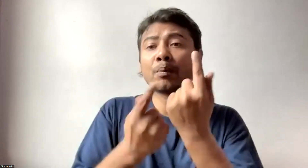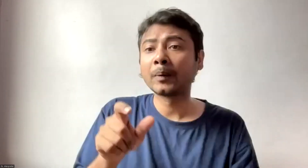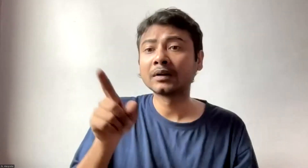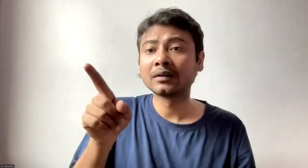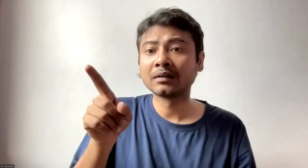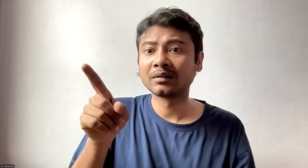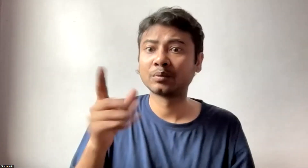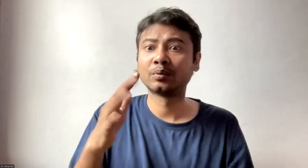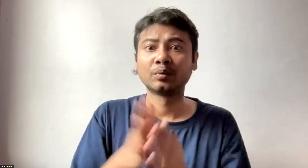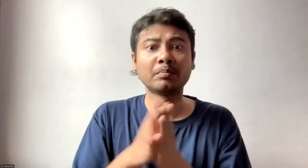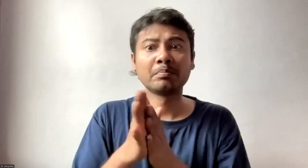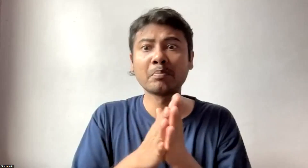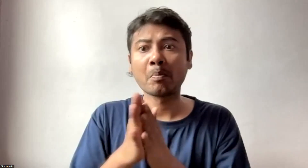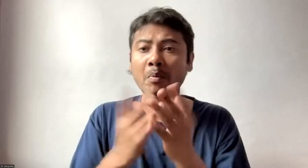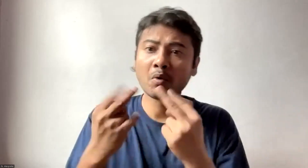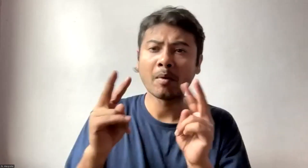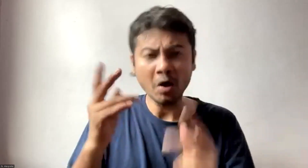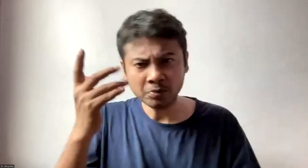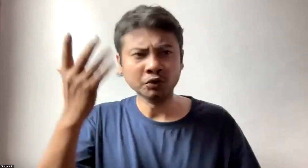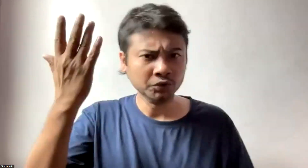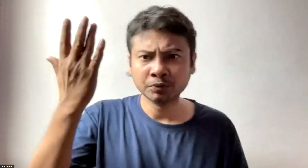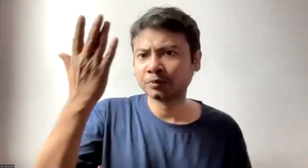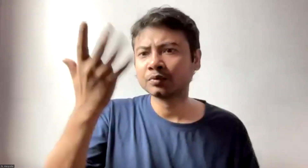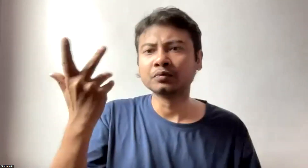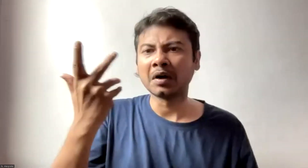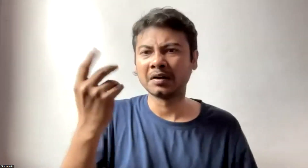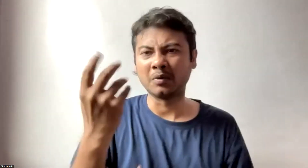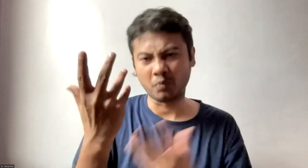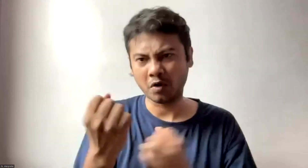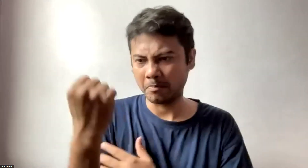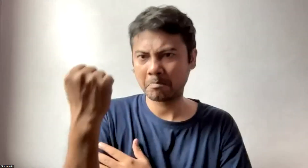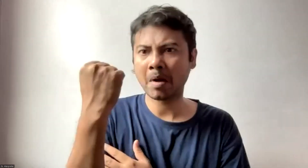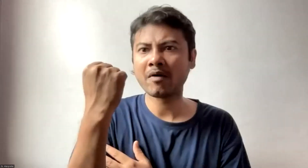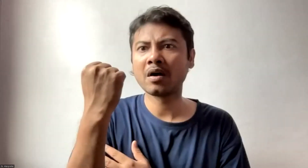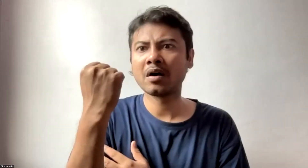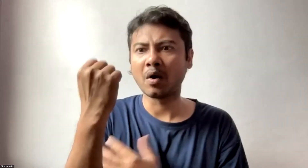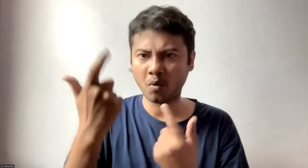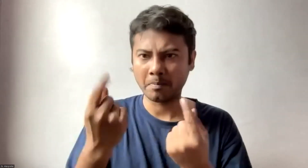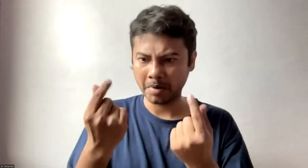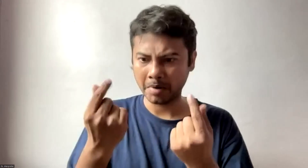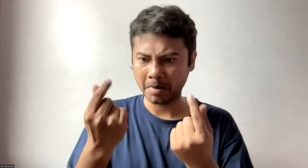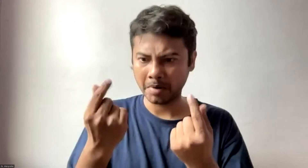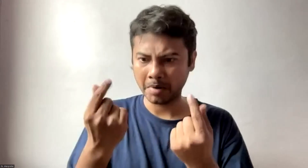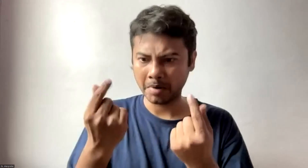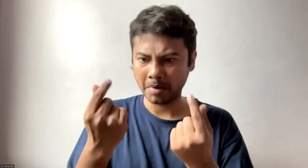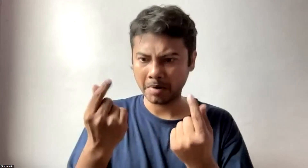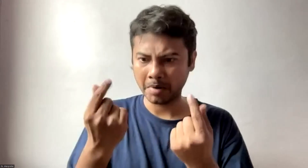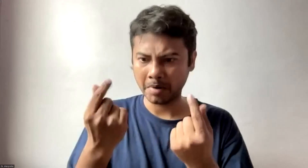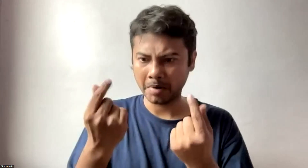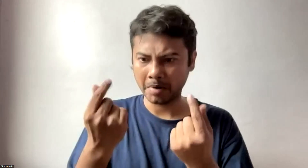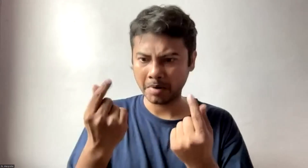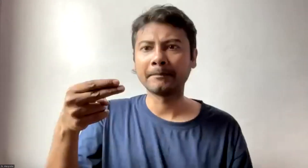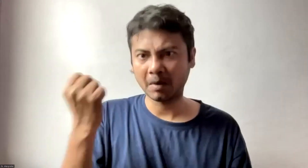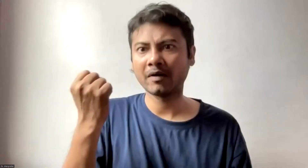and money and status, and then there are so many people who drink alcohol. So there are all three varieties of people you